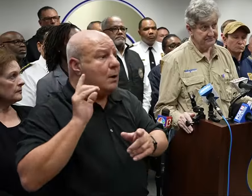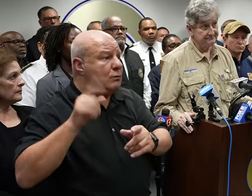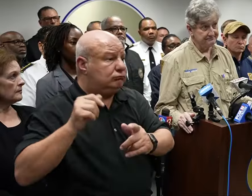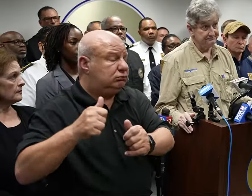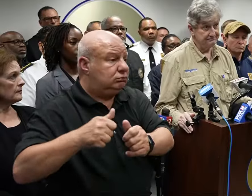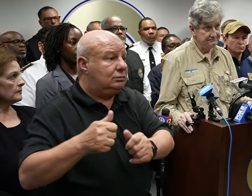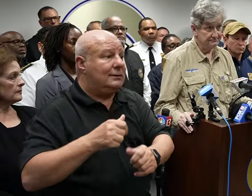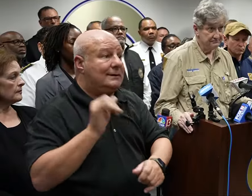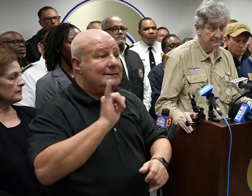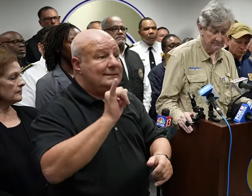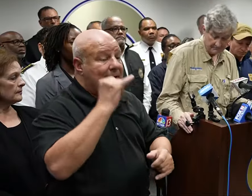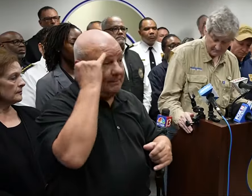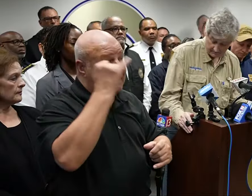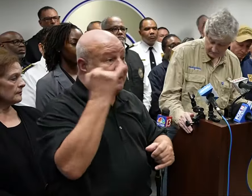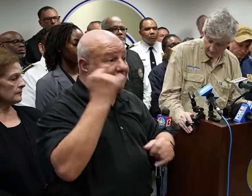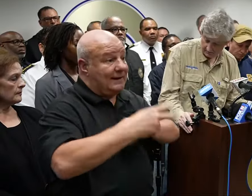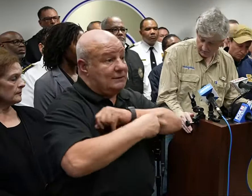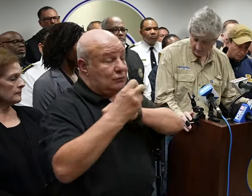Christmas.